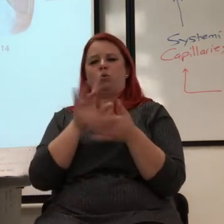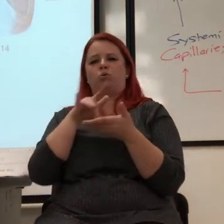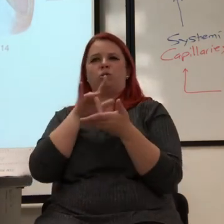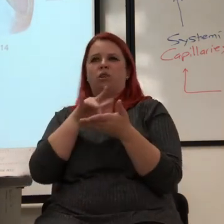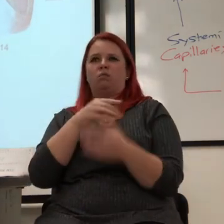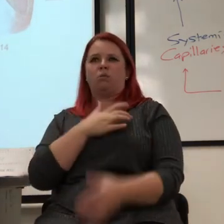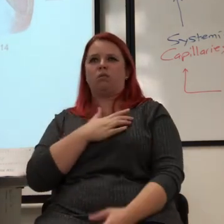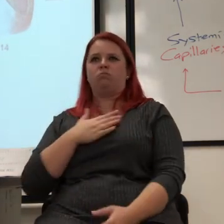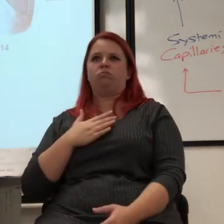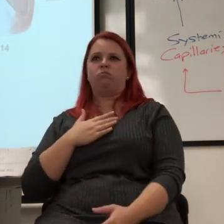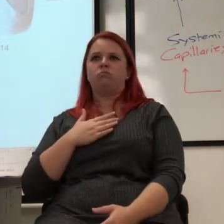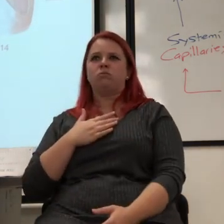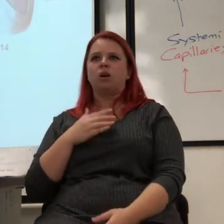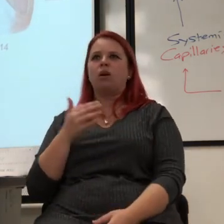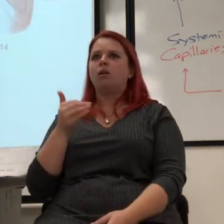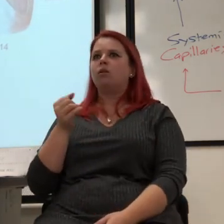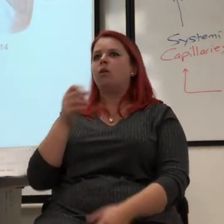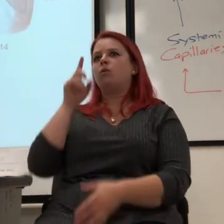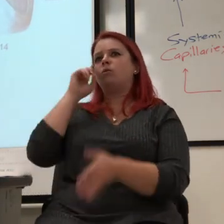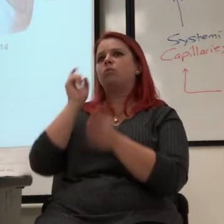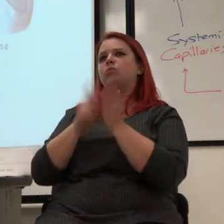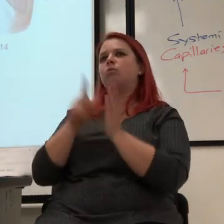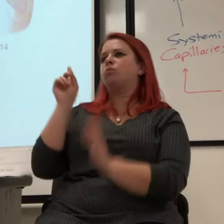closer to the midline. And notice right here,